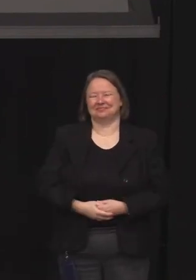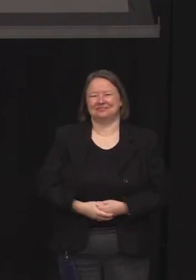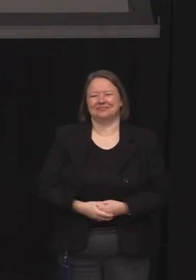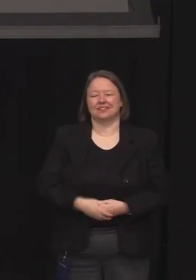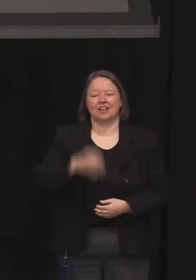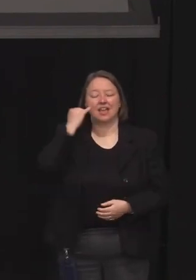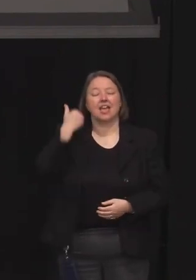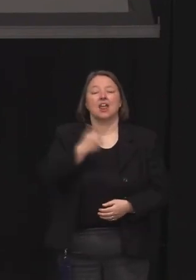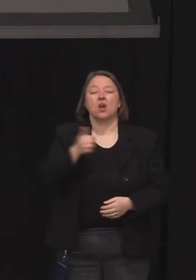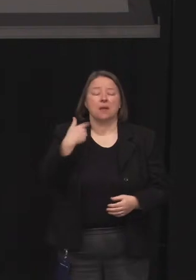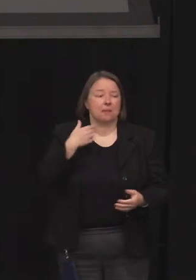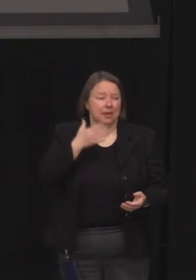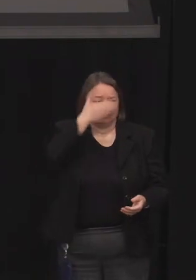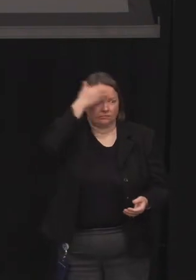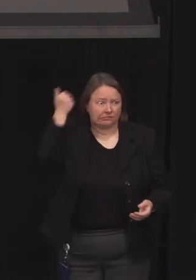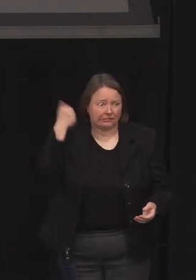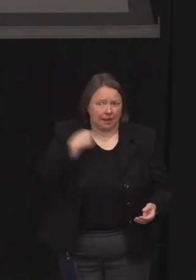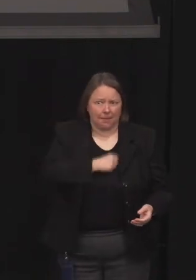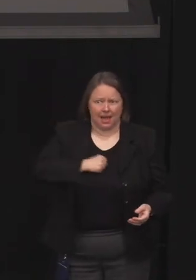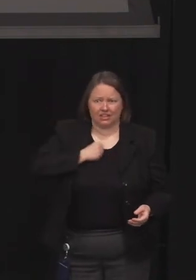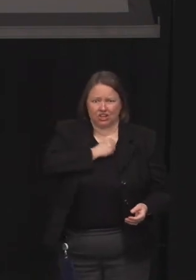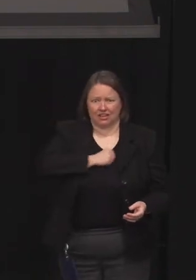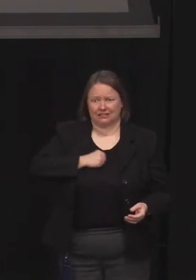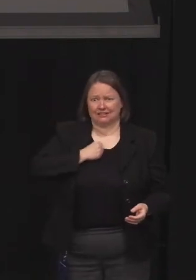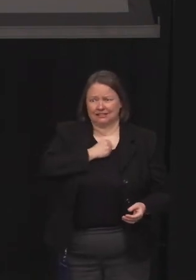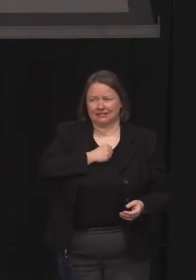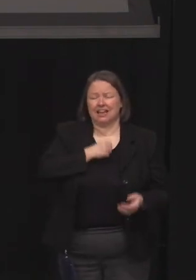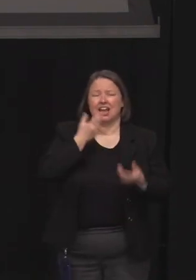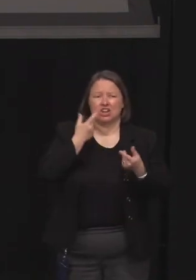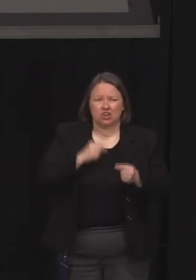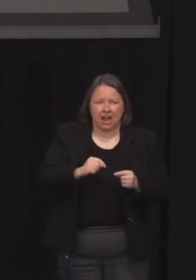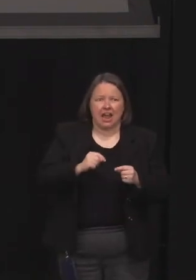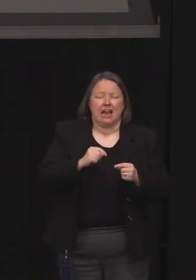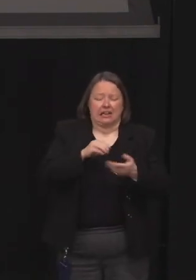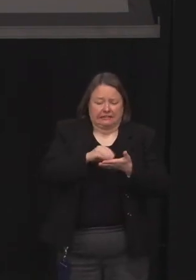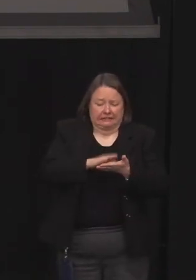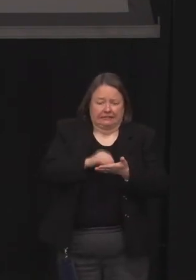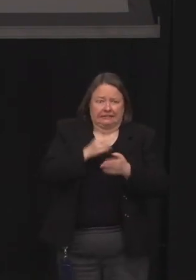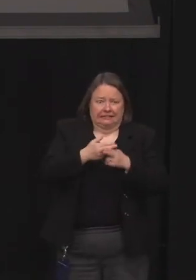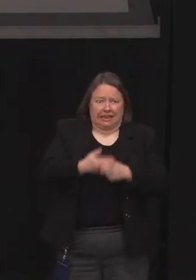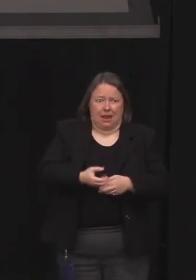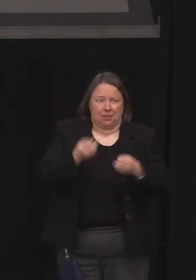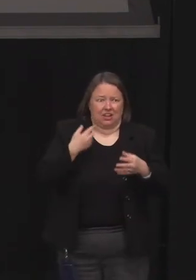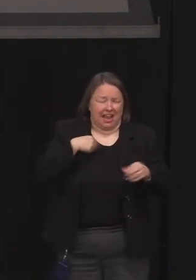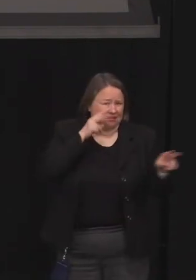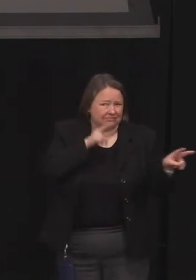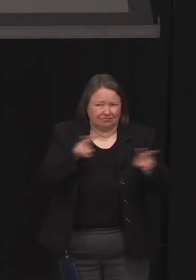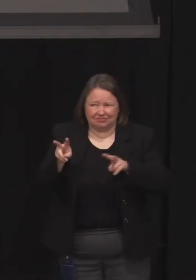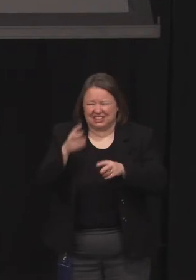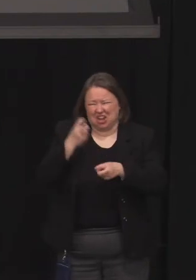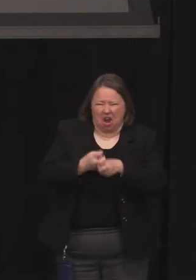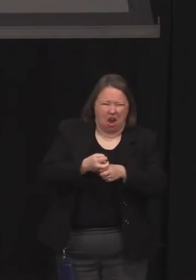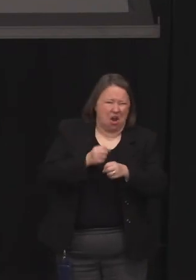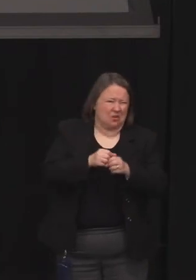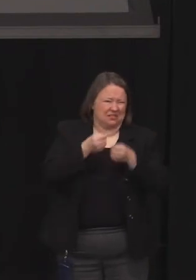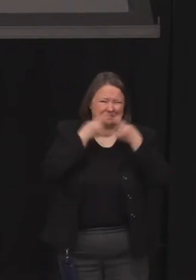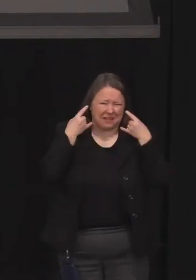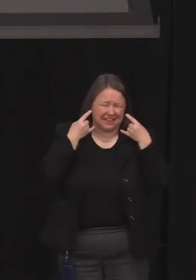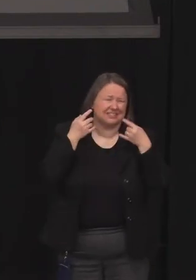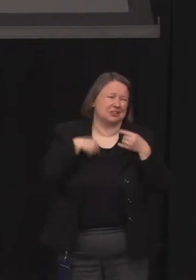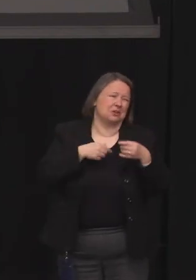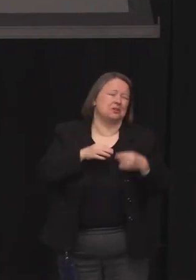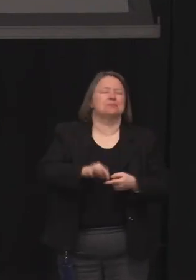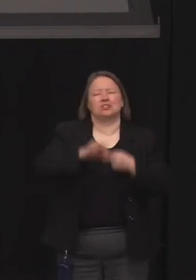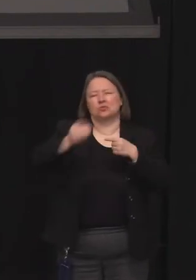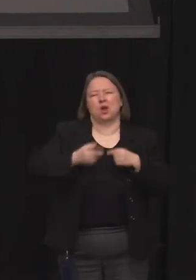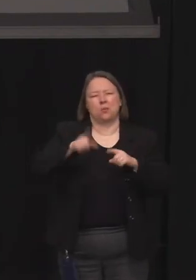And if there's anyone that I may have missed, my apologies. I tried to scan as much as I possibly could. Sometimes it's hard without the masks. We'll make sure that we get you a special